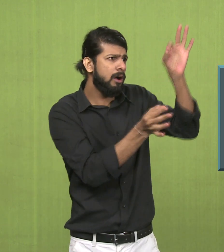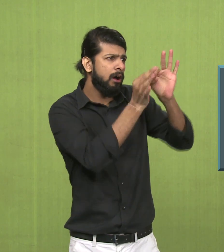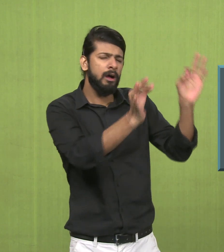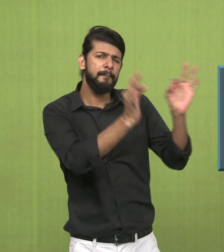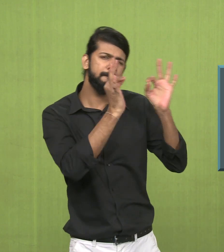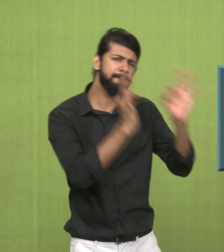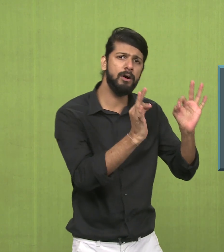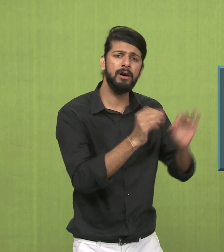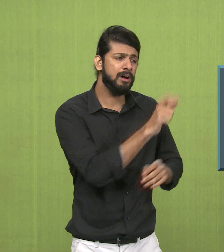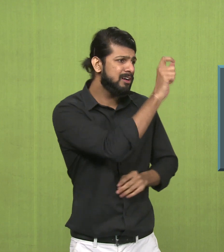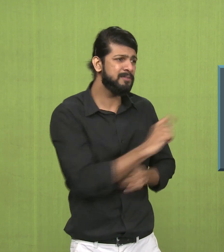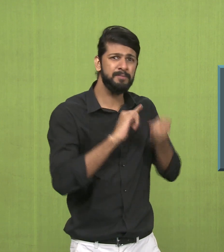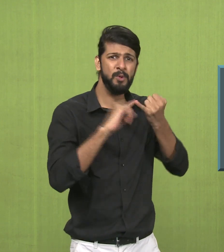the painting of the bird, depiction of